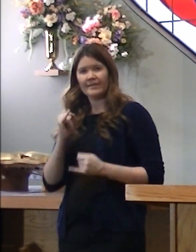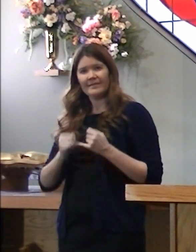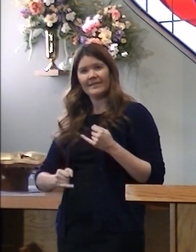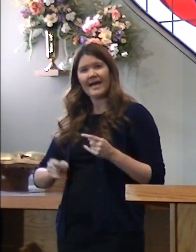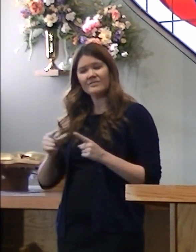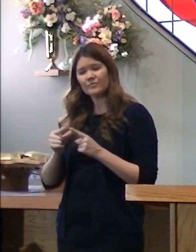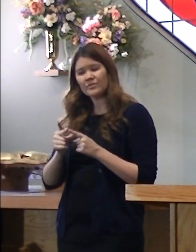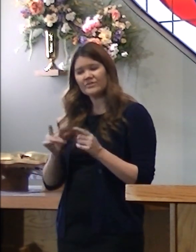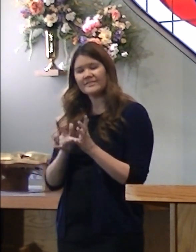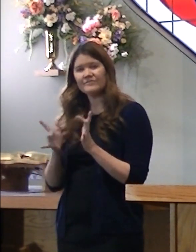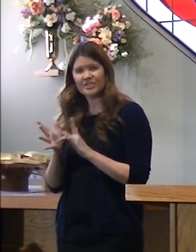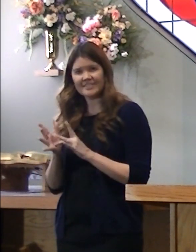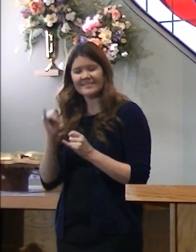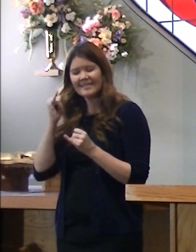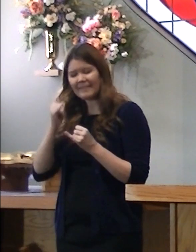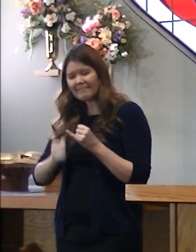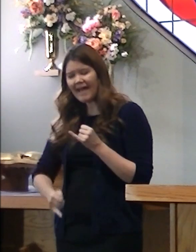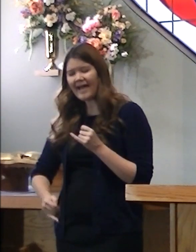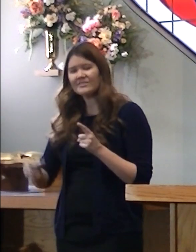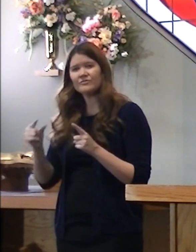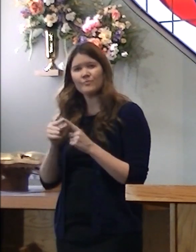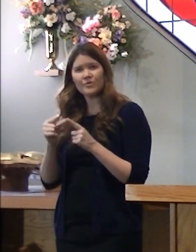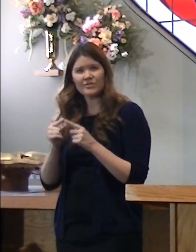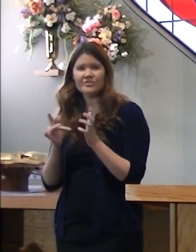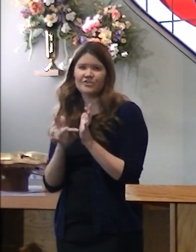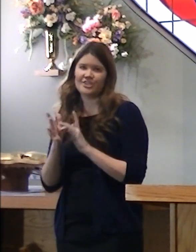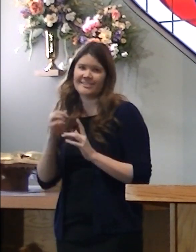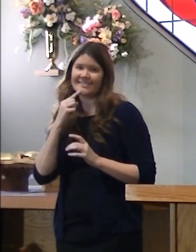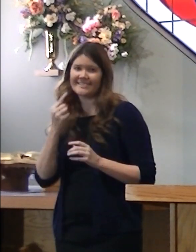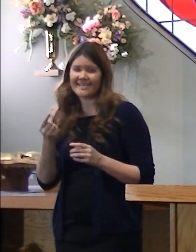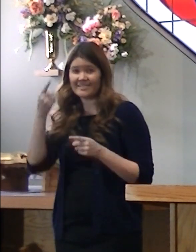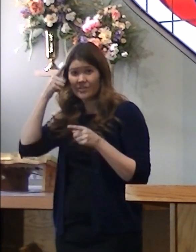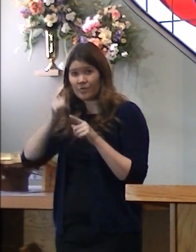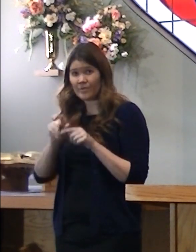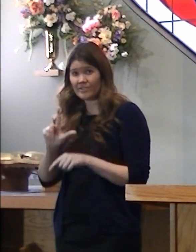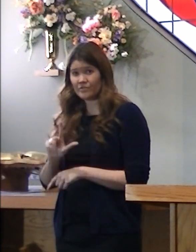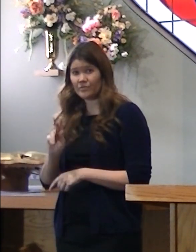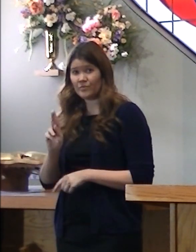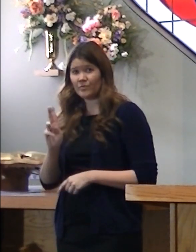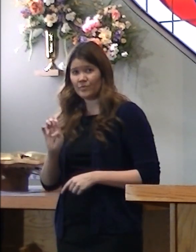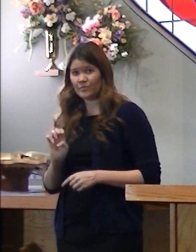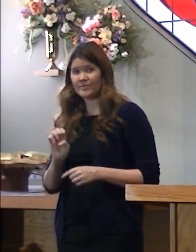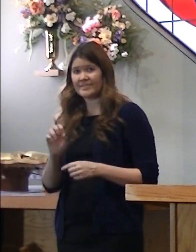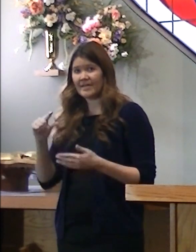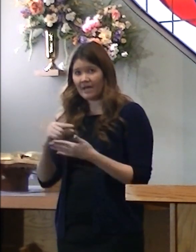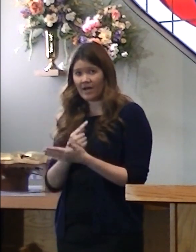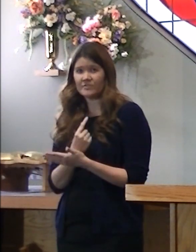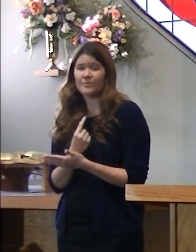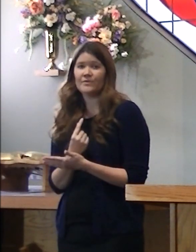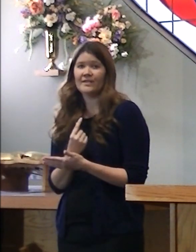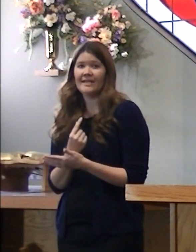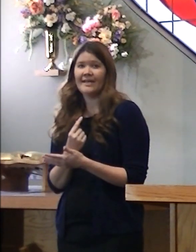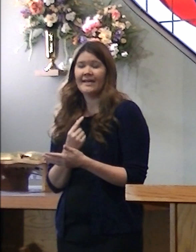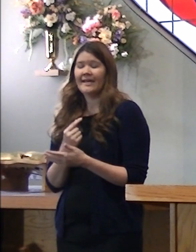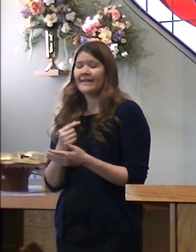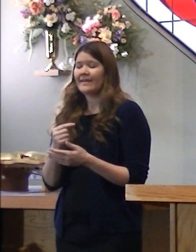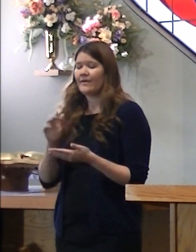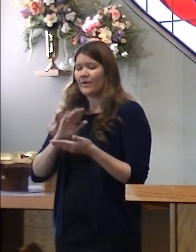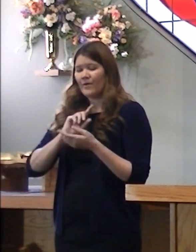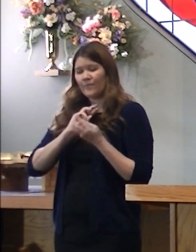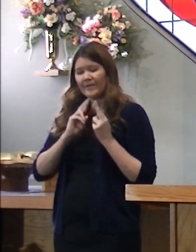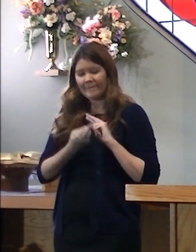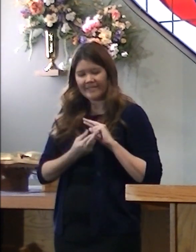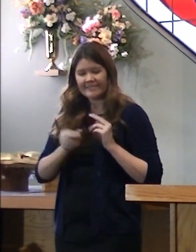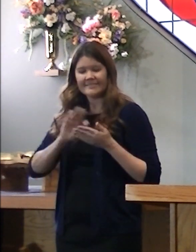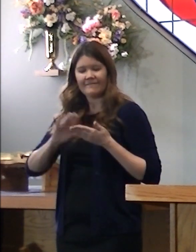Jesus, these are the final words that Jesus says according to Luke's gospel, and they are, "Repentance and forgiveness